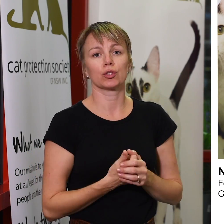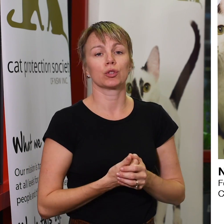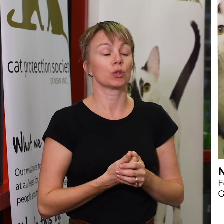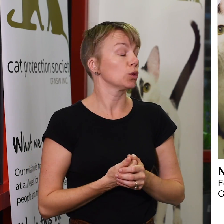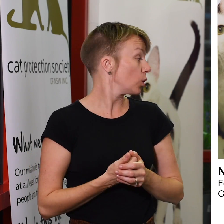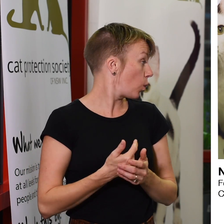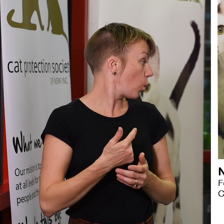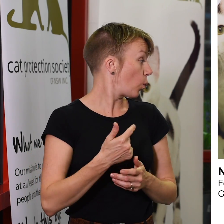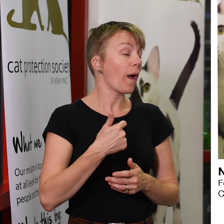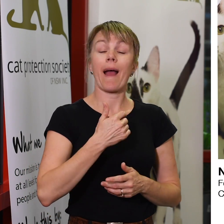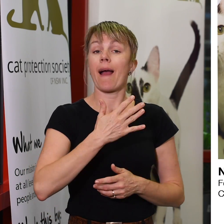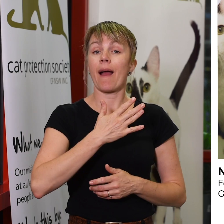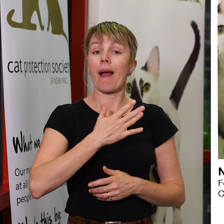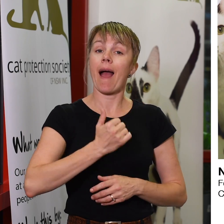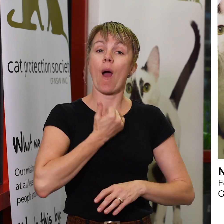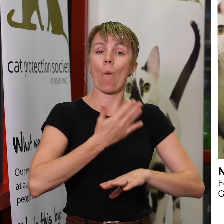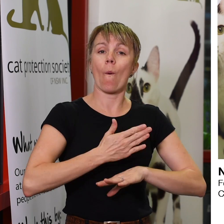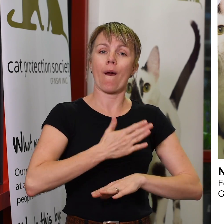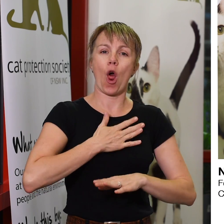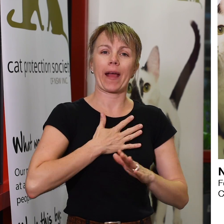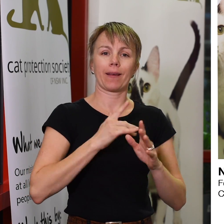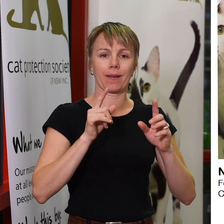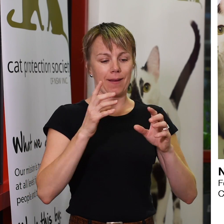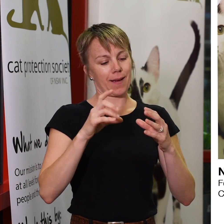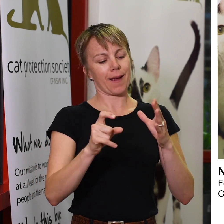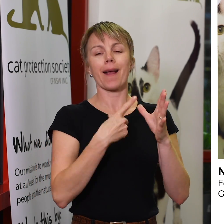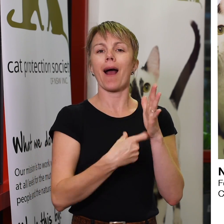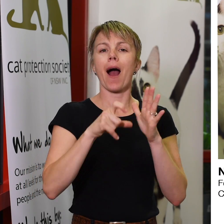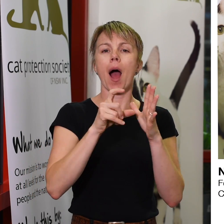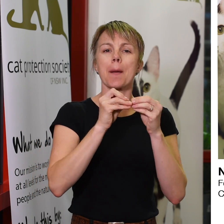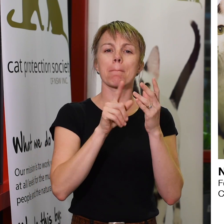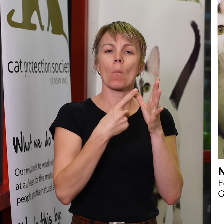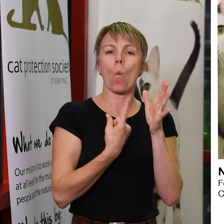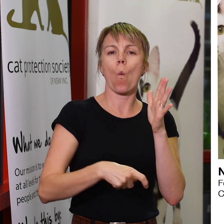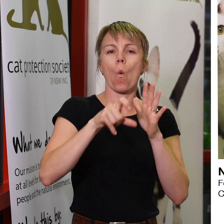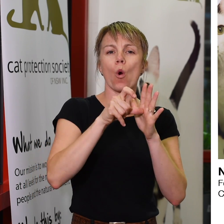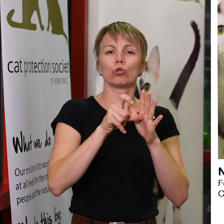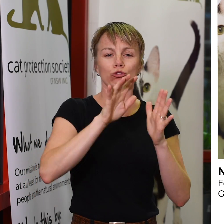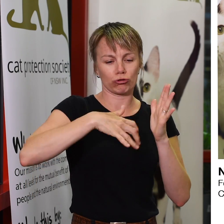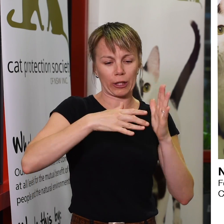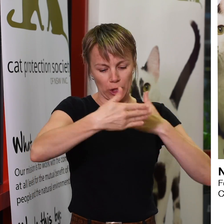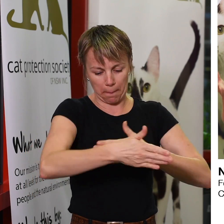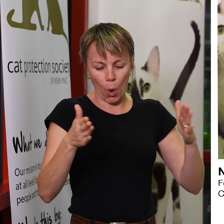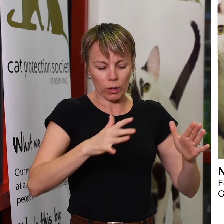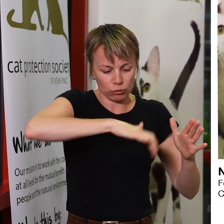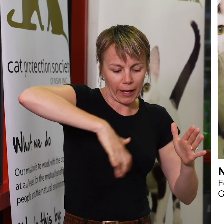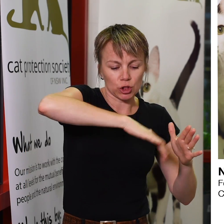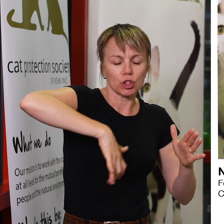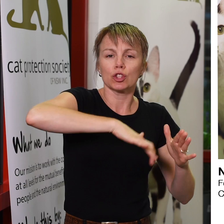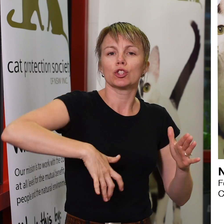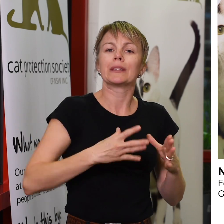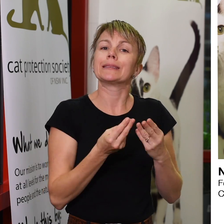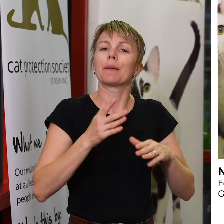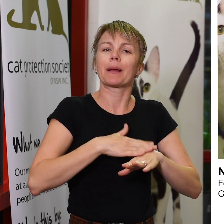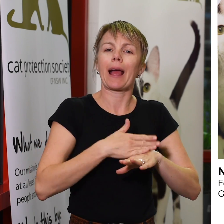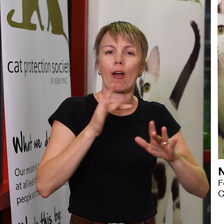use these cardboard scratchers. They're really good for cats who haven't really learnt what to scratch on properly.